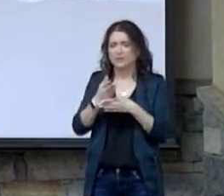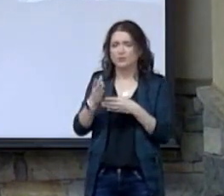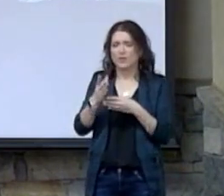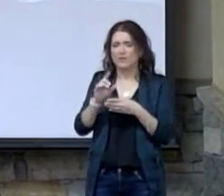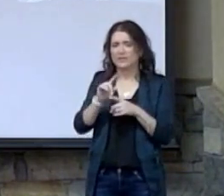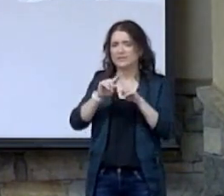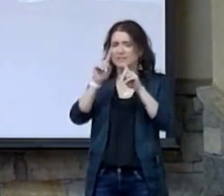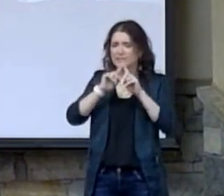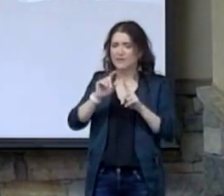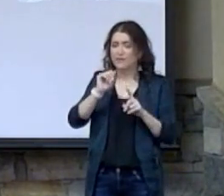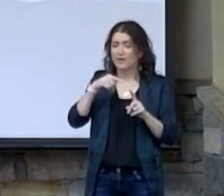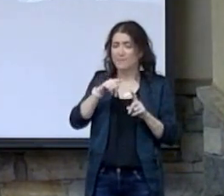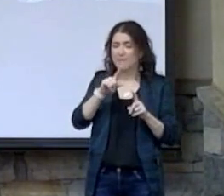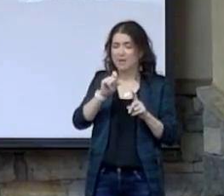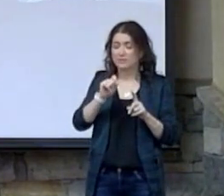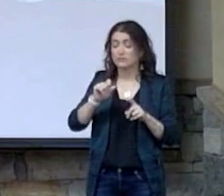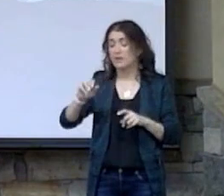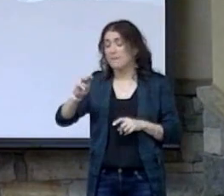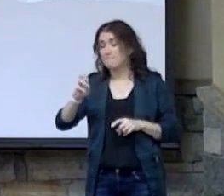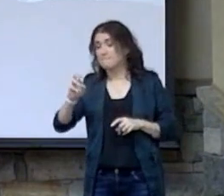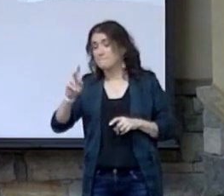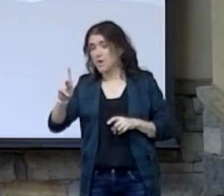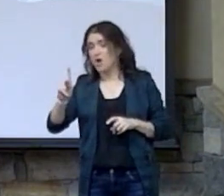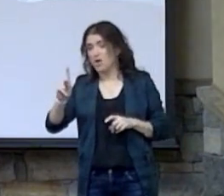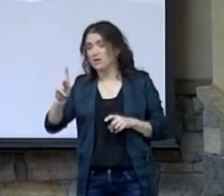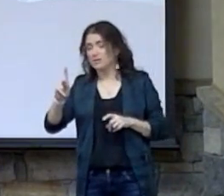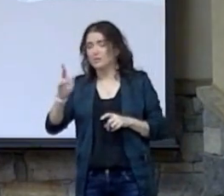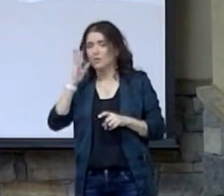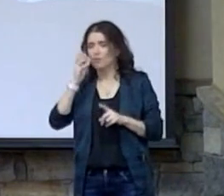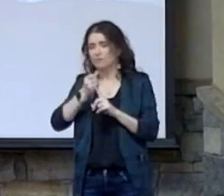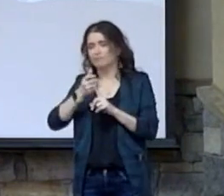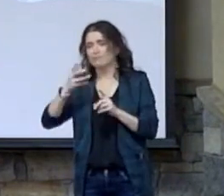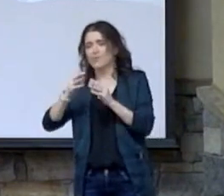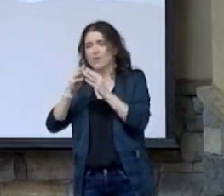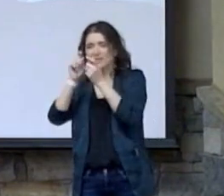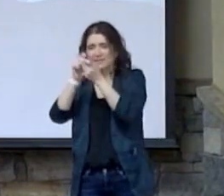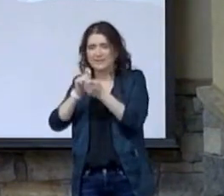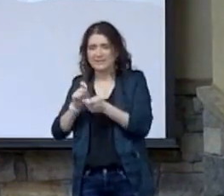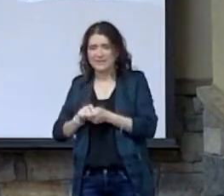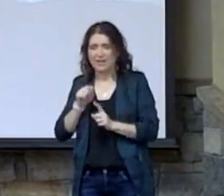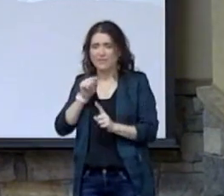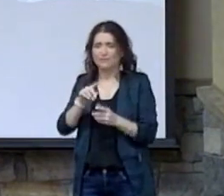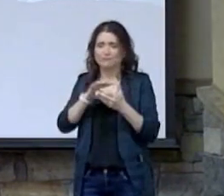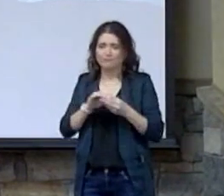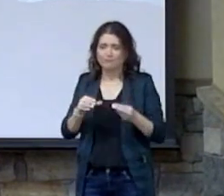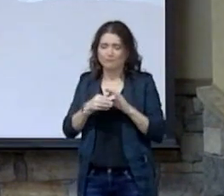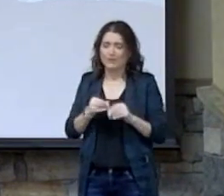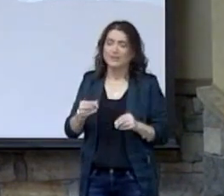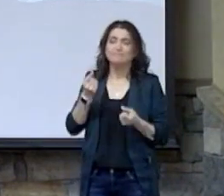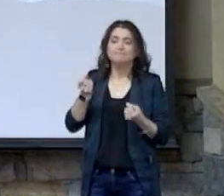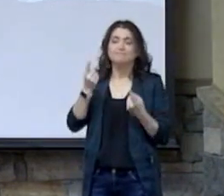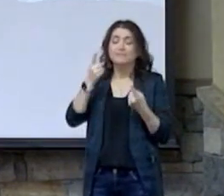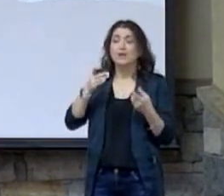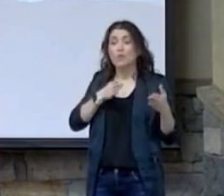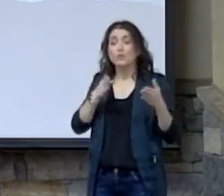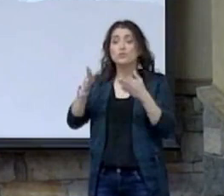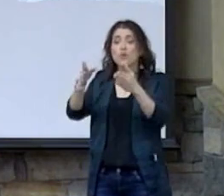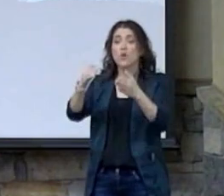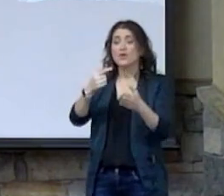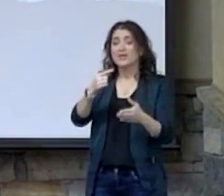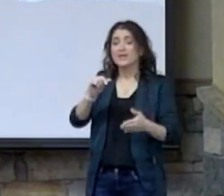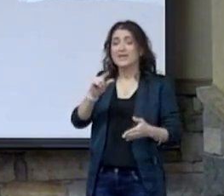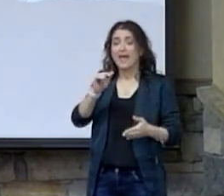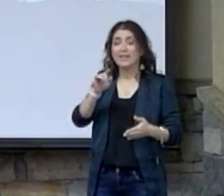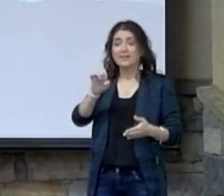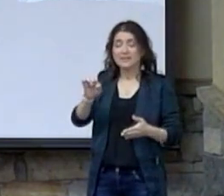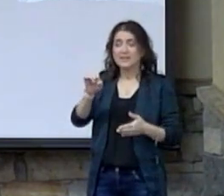apostles. Mark's gospel would share just a little bit more detail about this account. You see, they were on the road in Galilee, and they